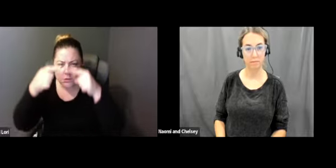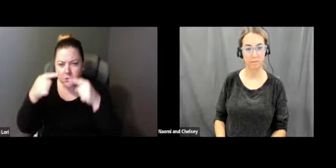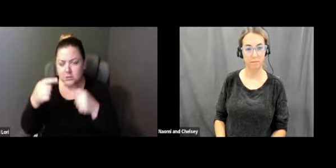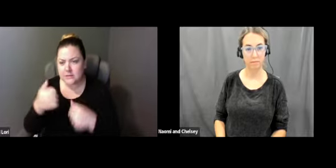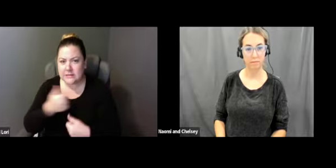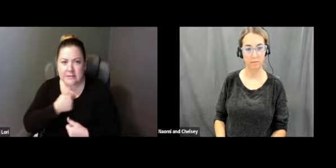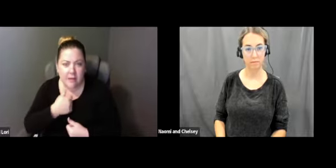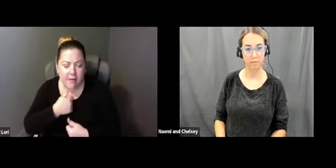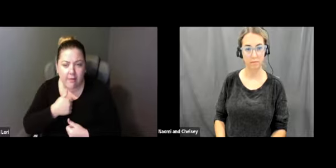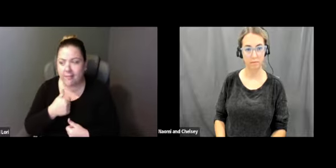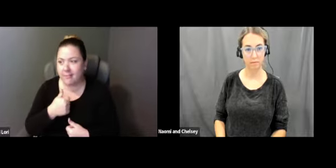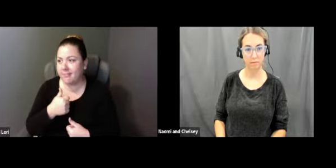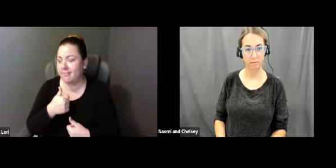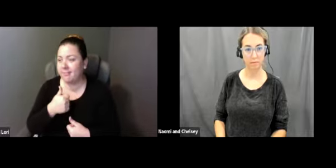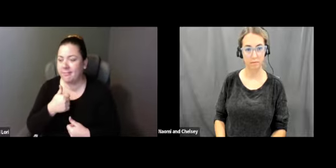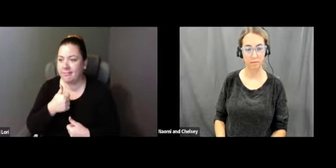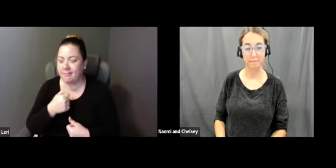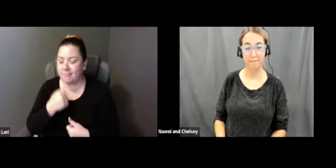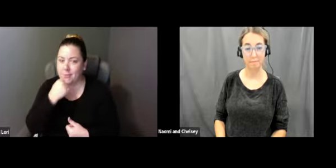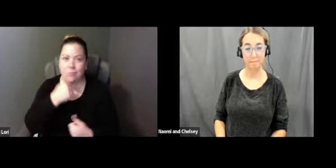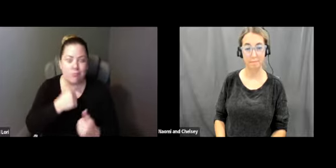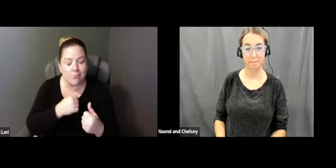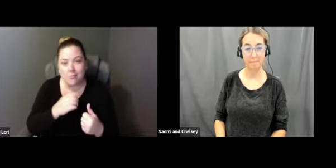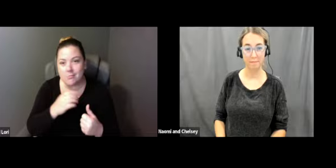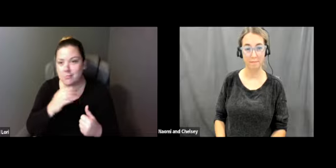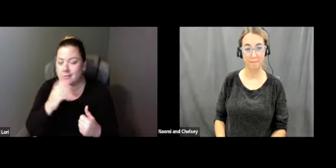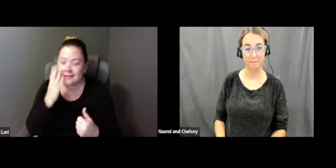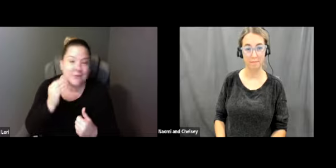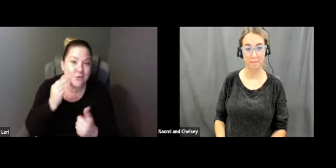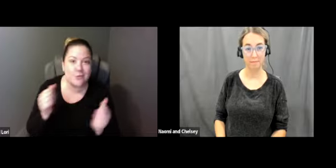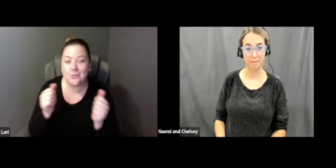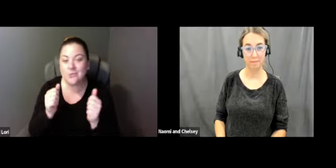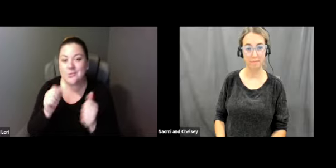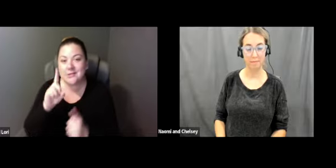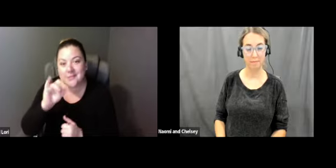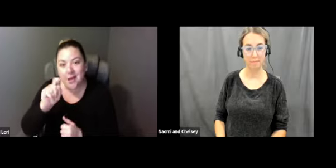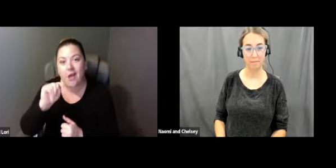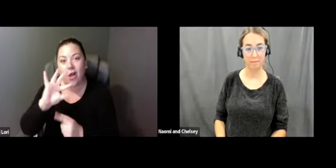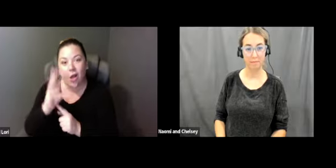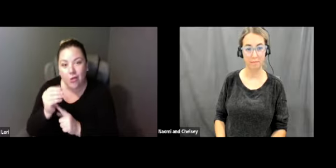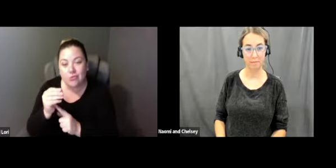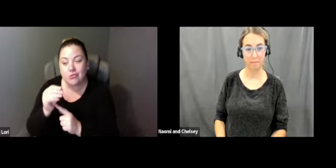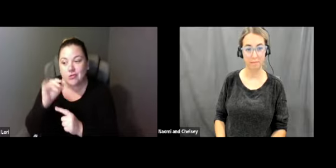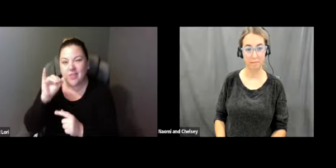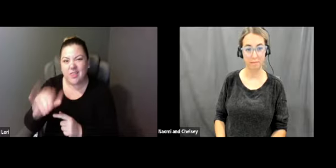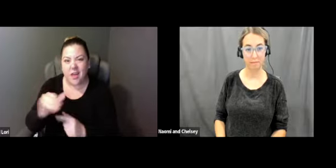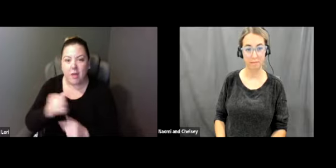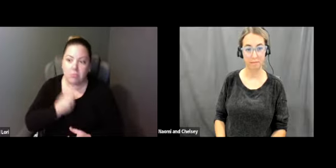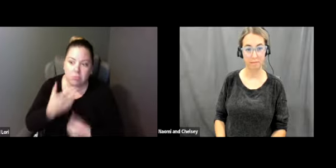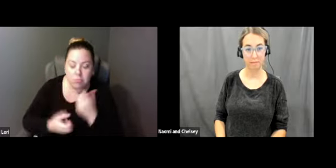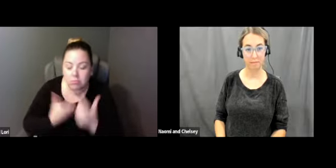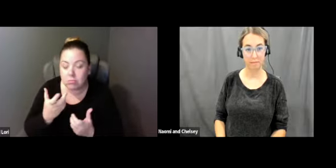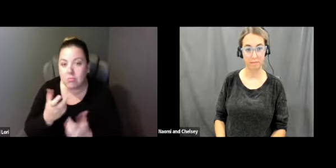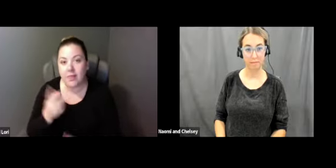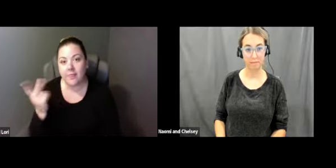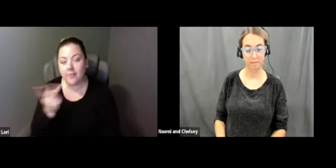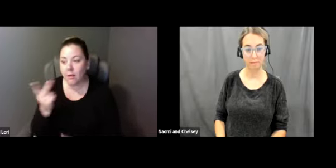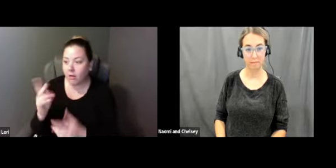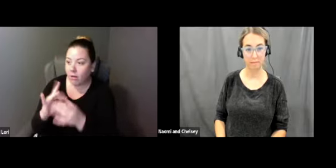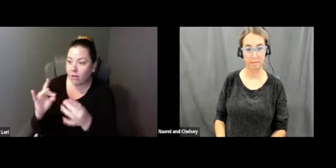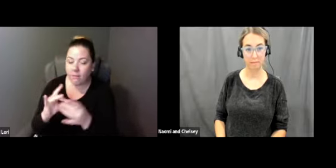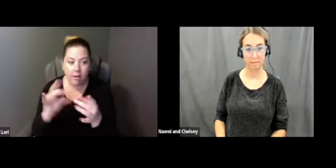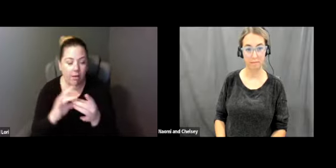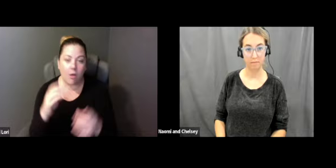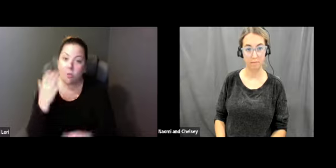own experiences with diet culture and how these narratives show up for them. And their insights were so great. And